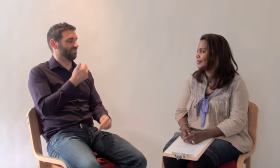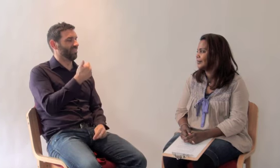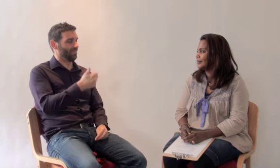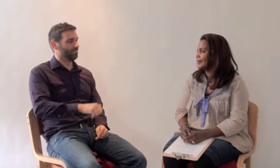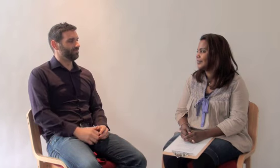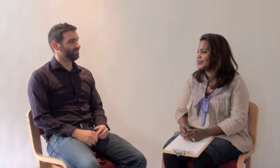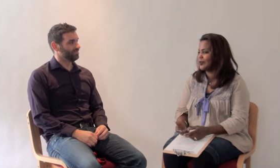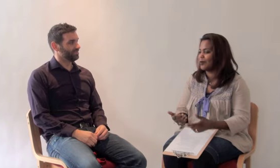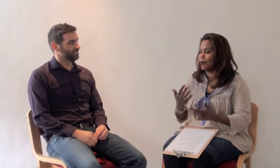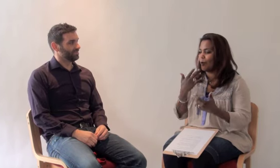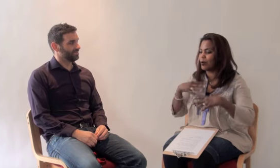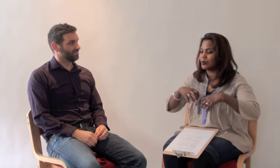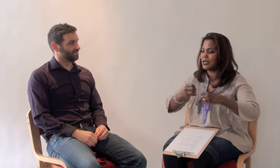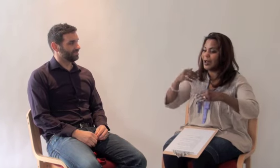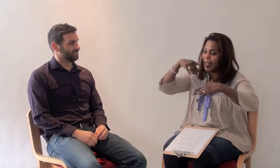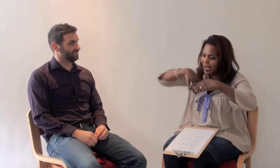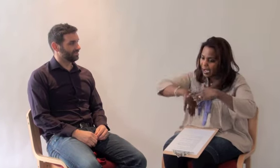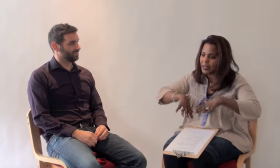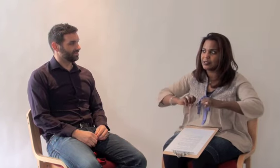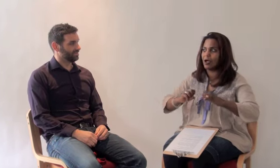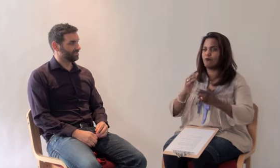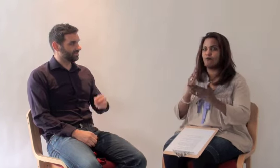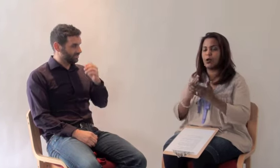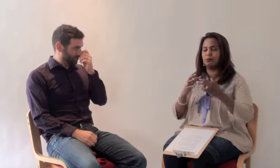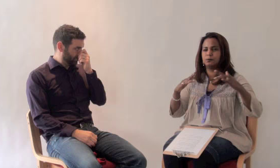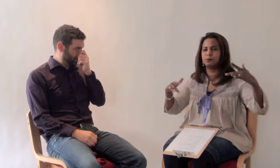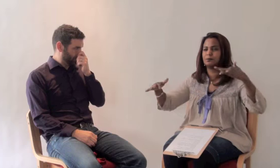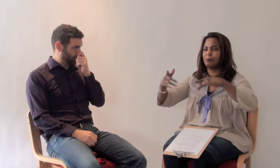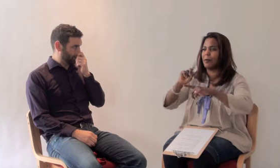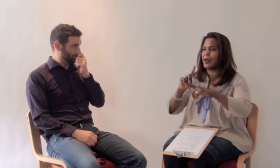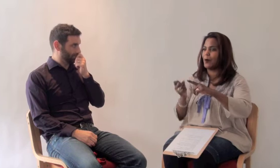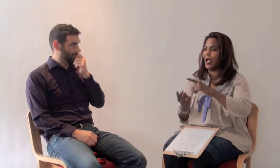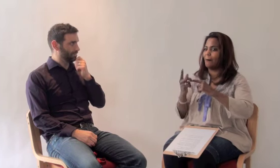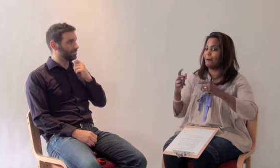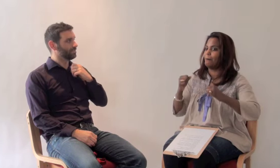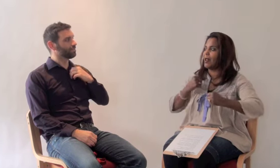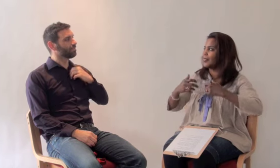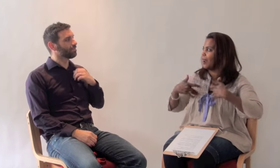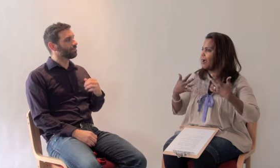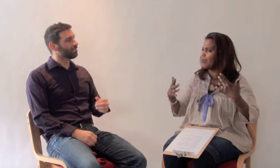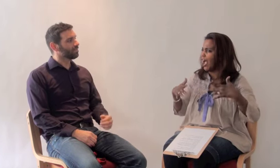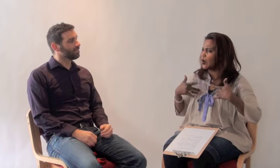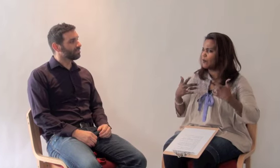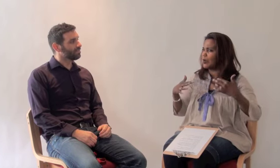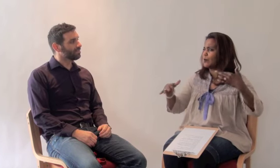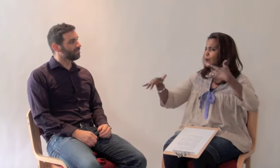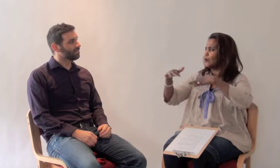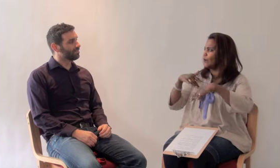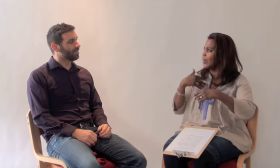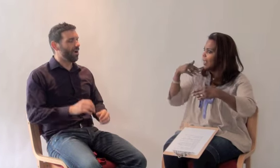I did nothing but lie around and watch the telly. So once you actually got into the race, what was the atmosphere like?